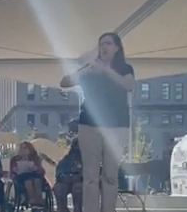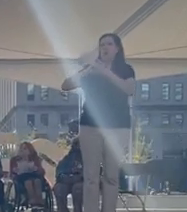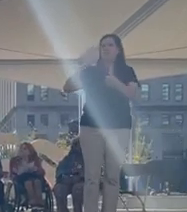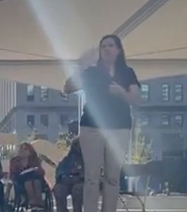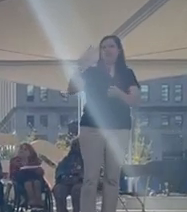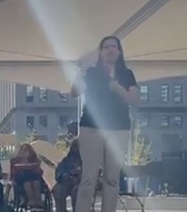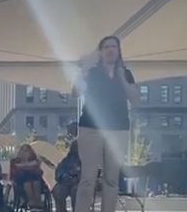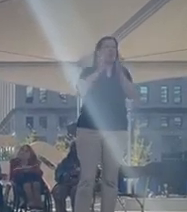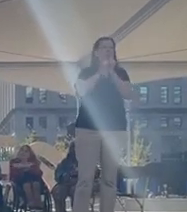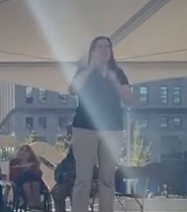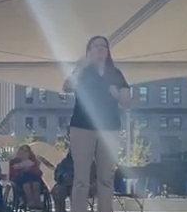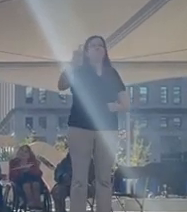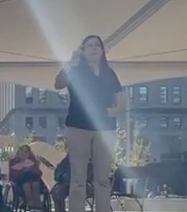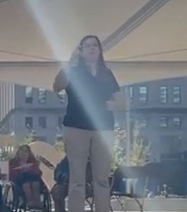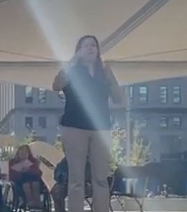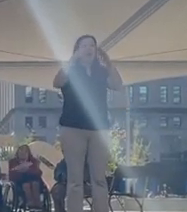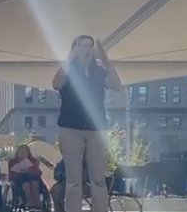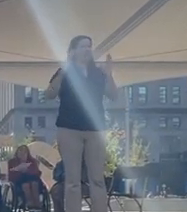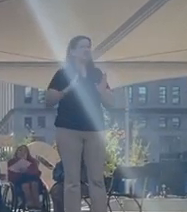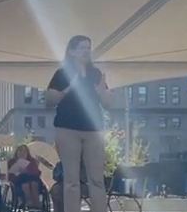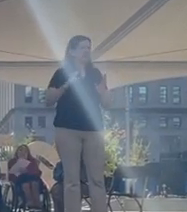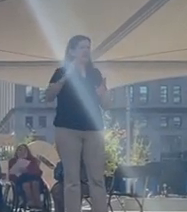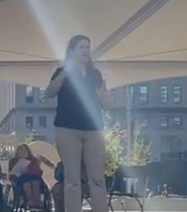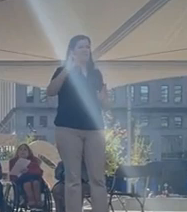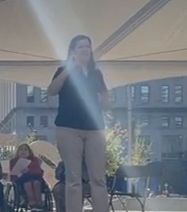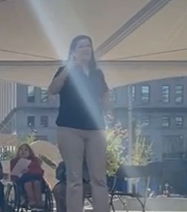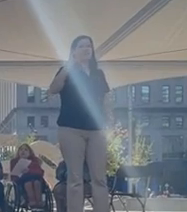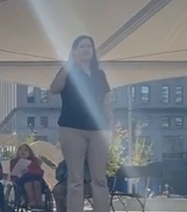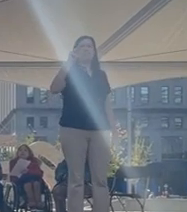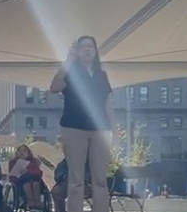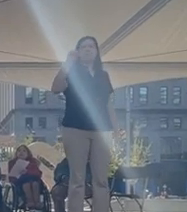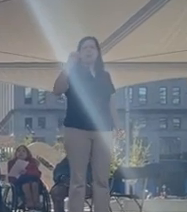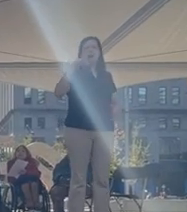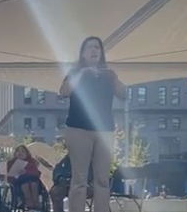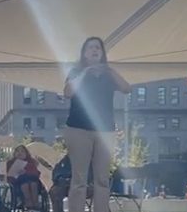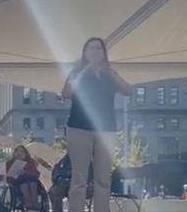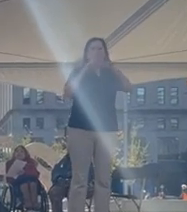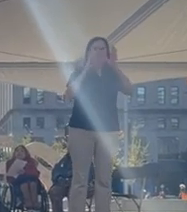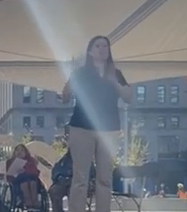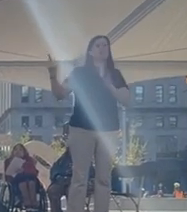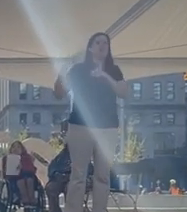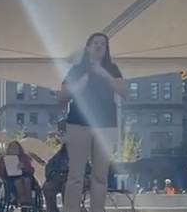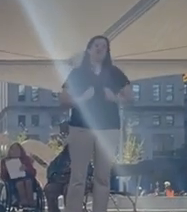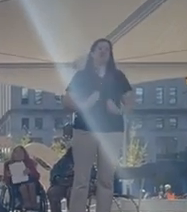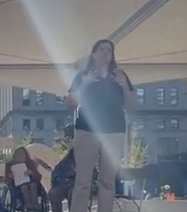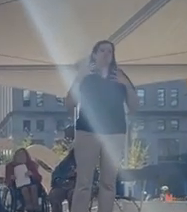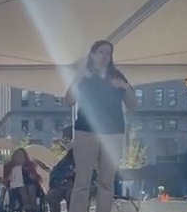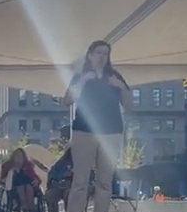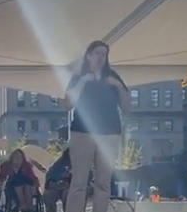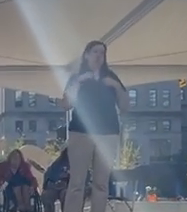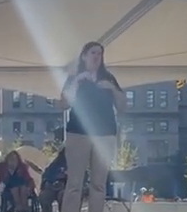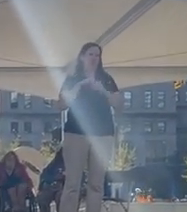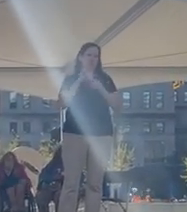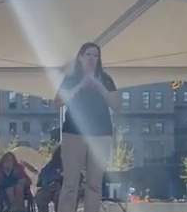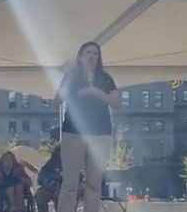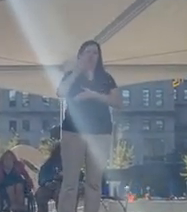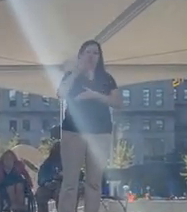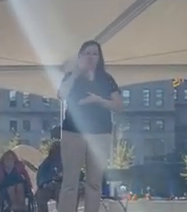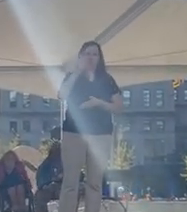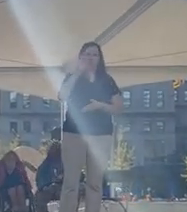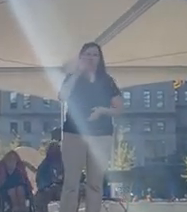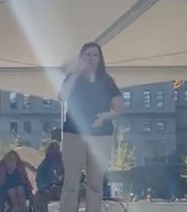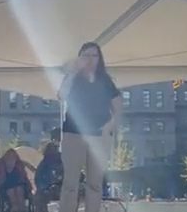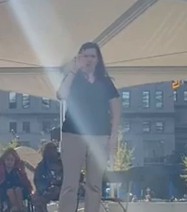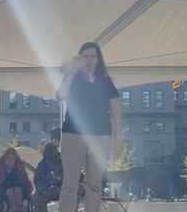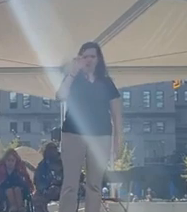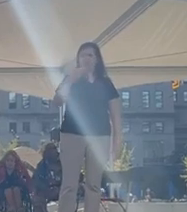Max Housing, Maximum Accessible Housing, Max Housing. They inspired me in University Circle, and it was a few years